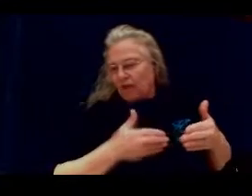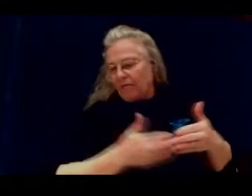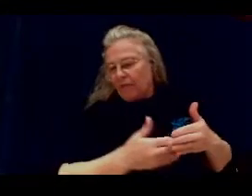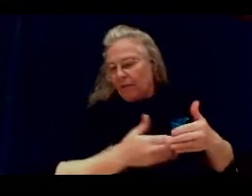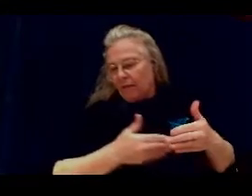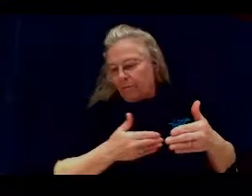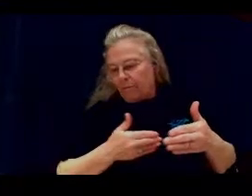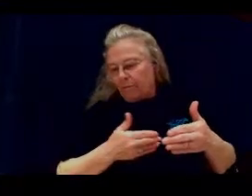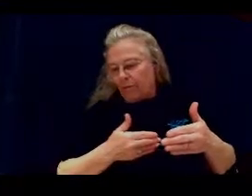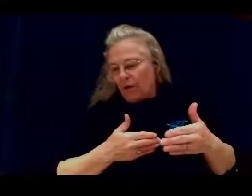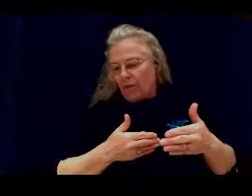yourself. Before.